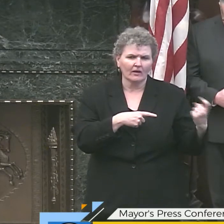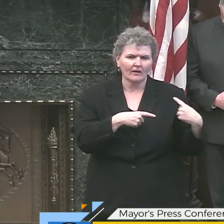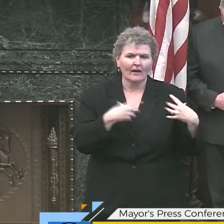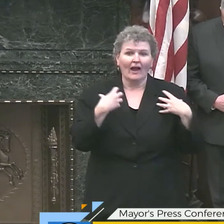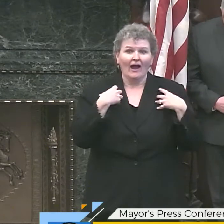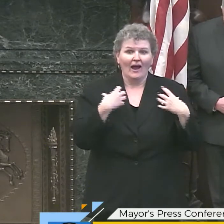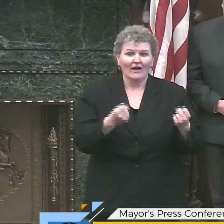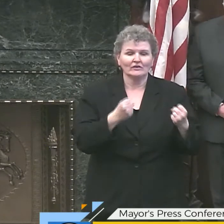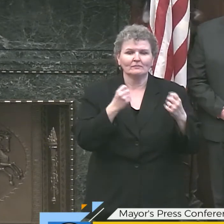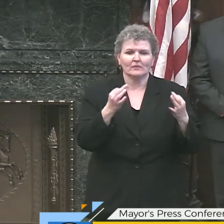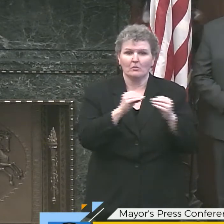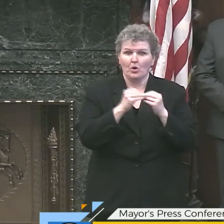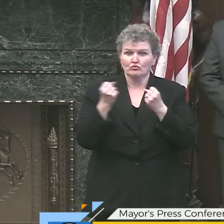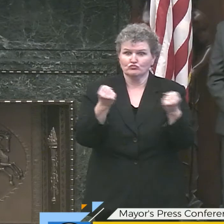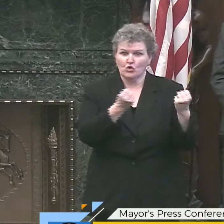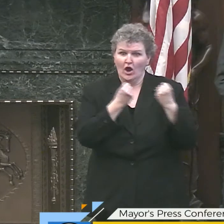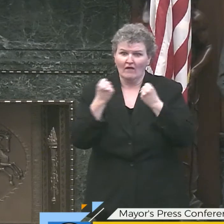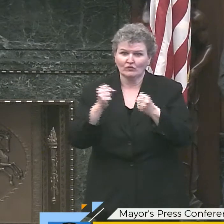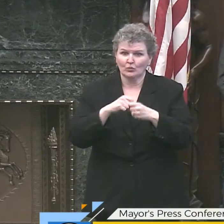SEPTA. Okay.